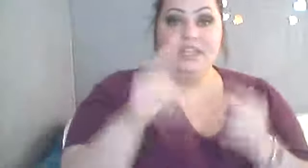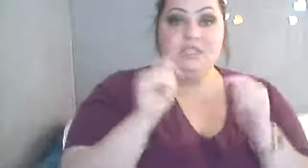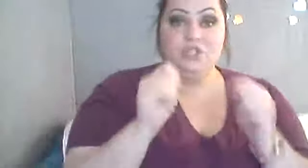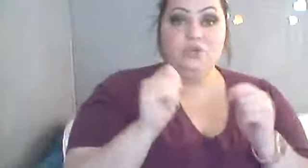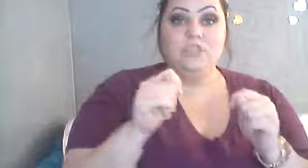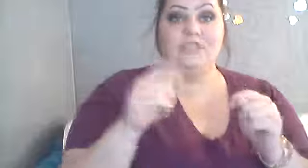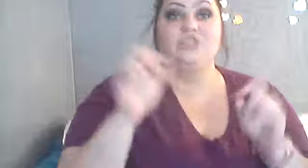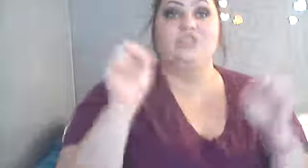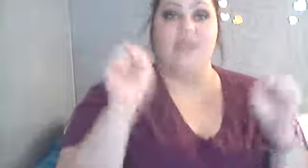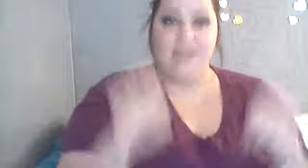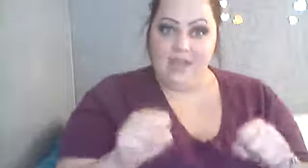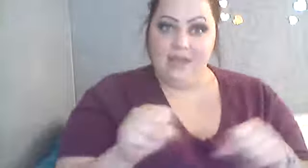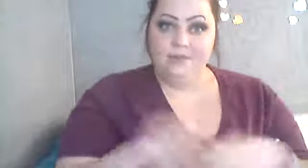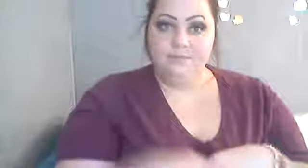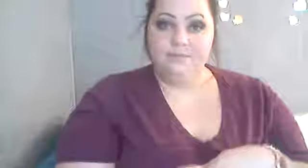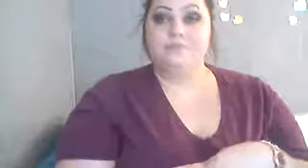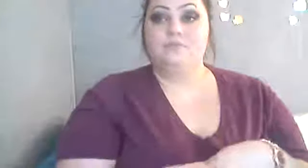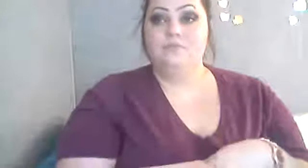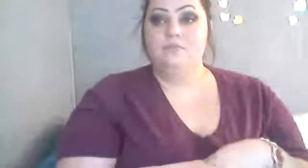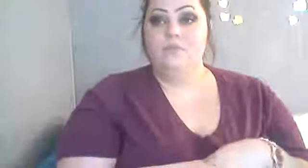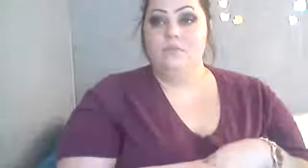this tutoring session, I can.